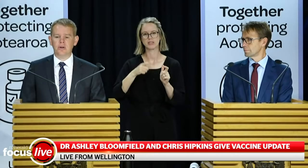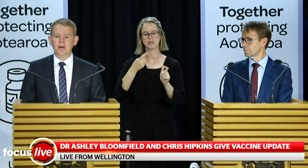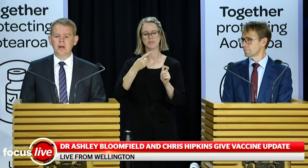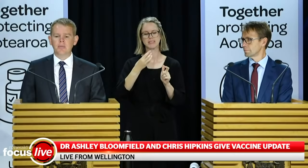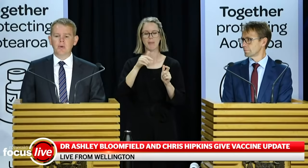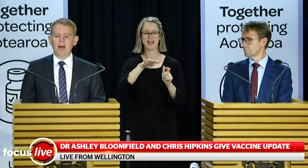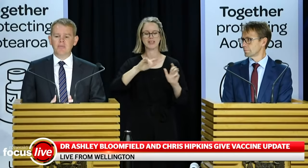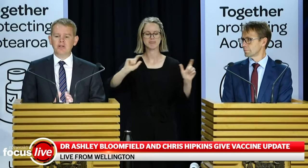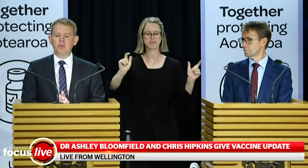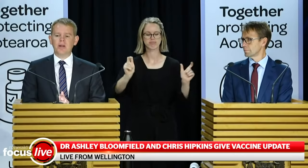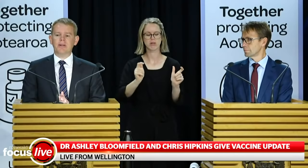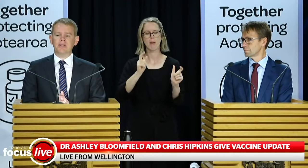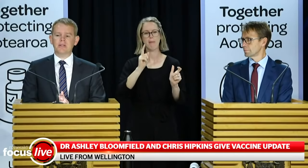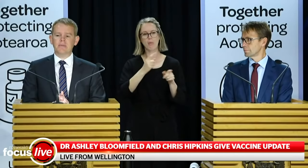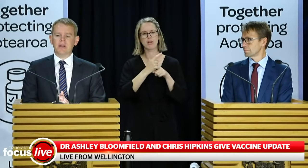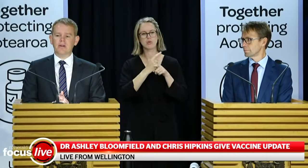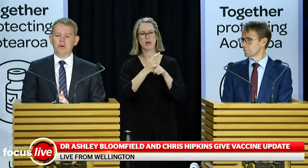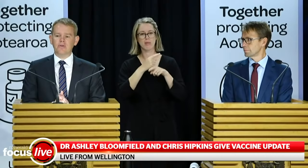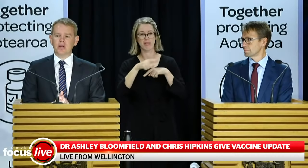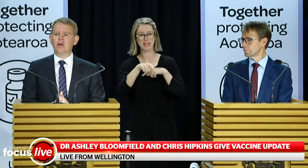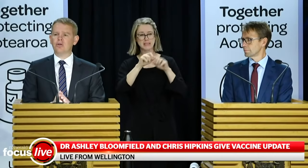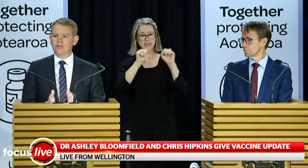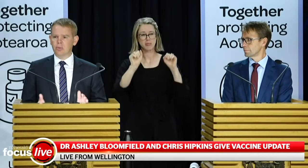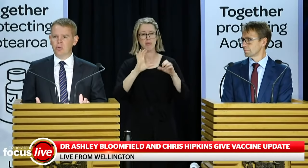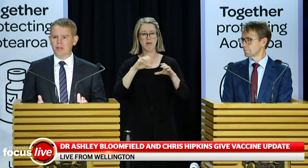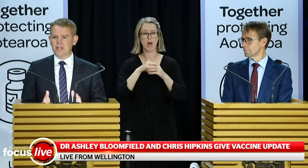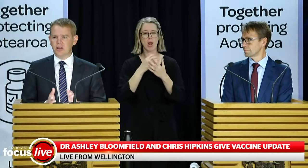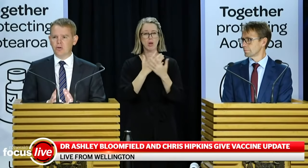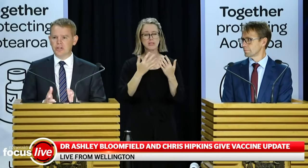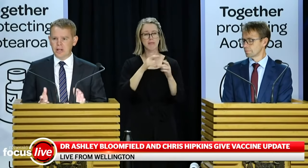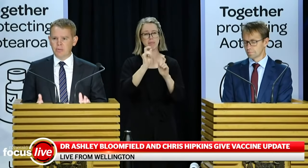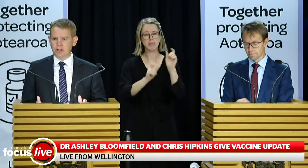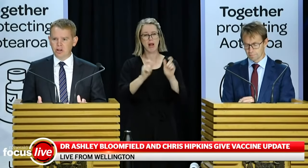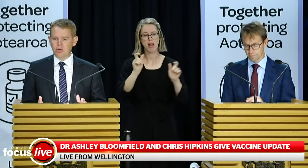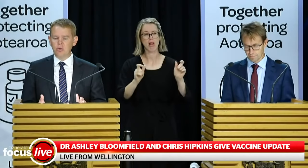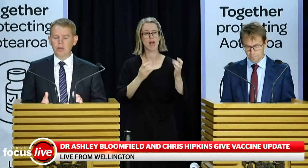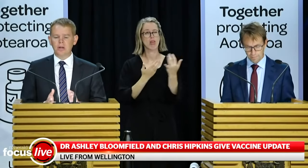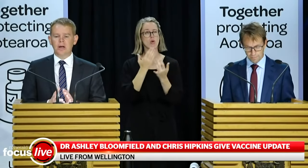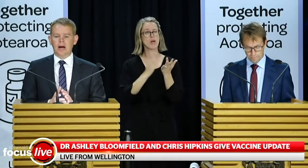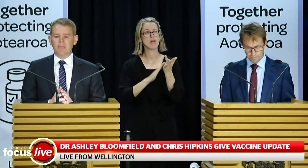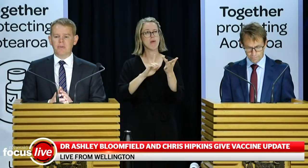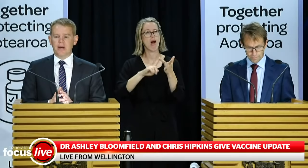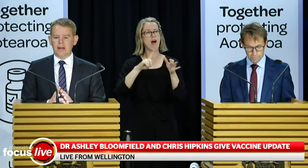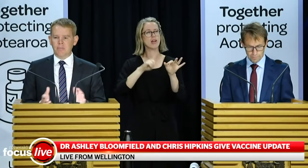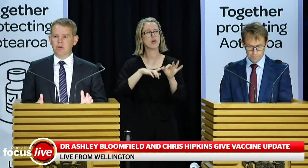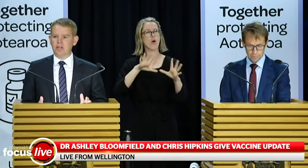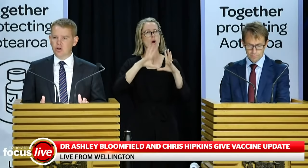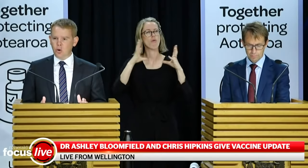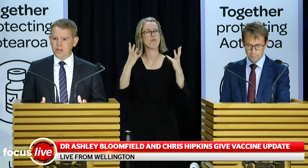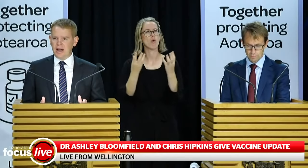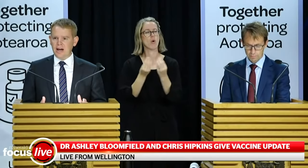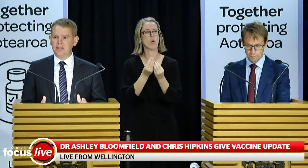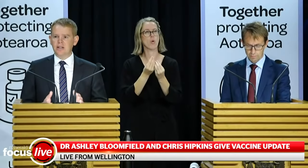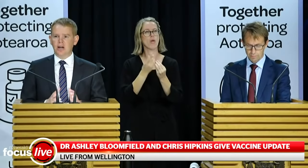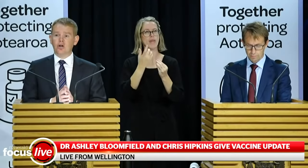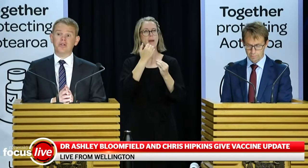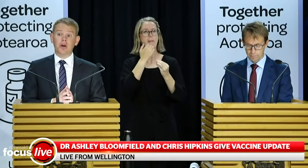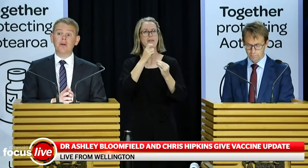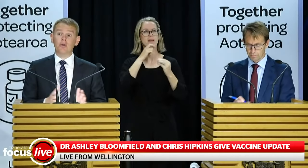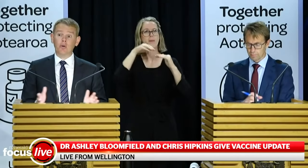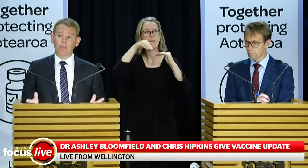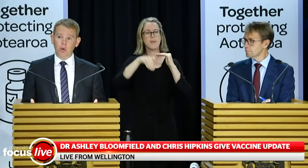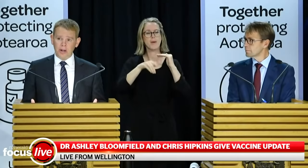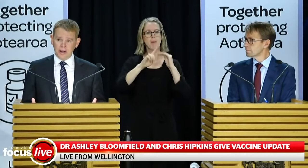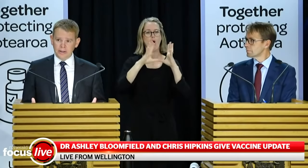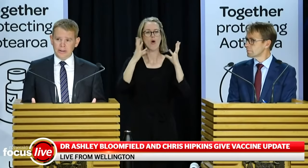and so on. But we have been talking about a system that involves a lot of employers. Now, across MIQ, that number has gone down. Across